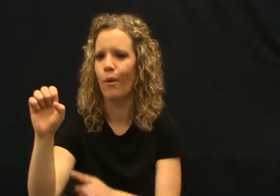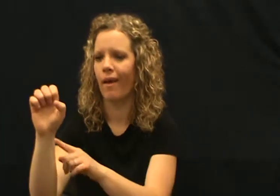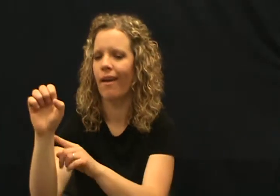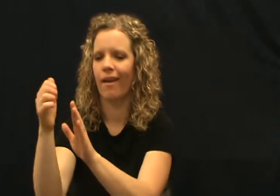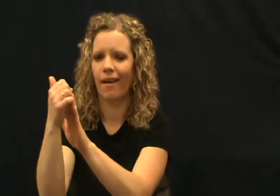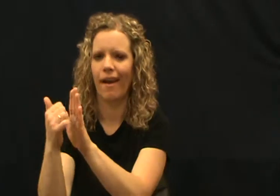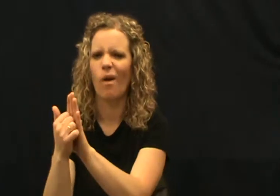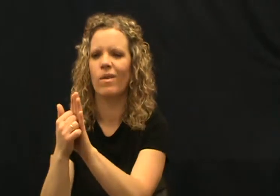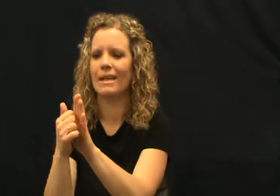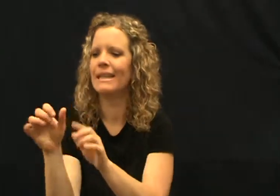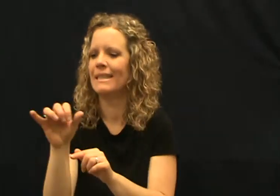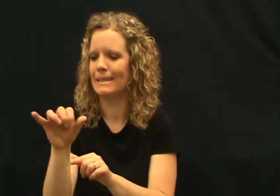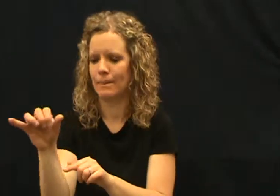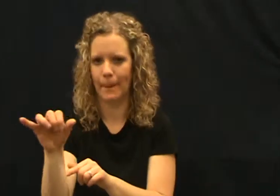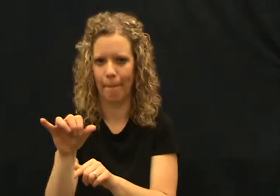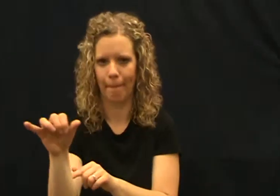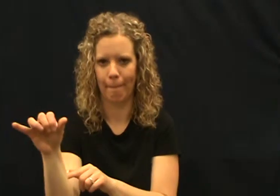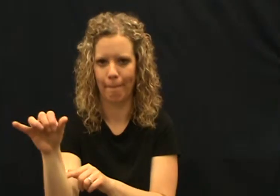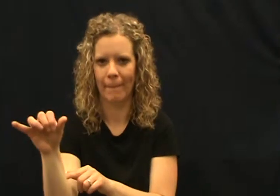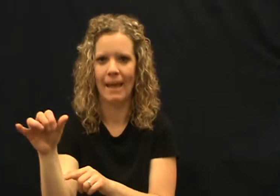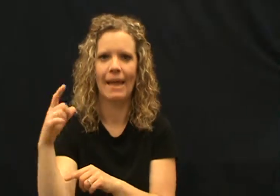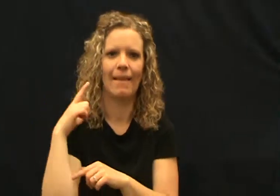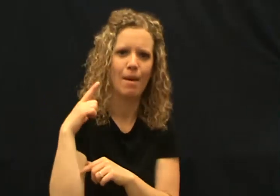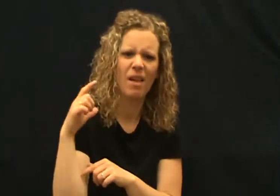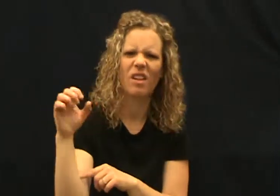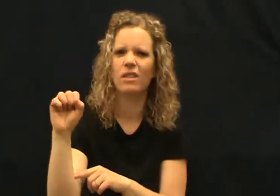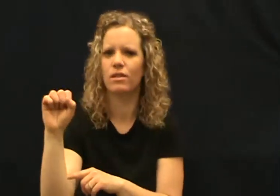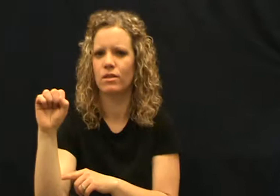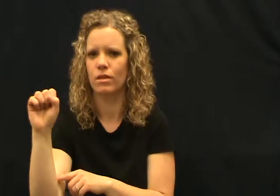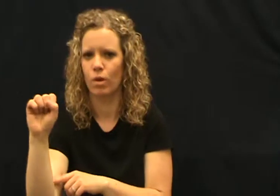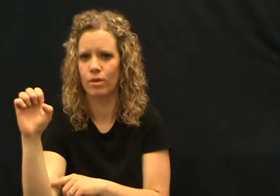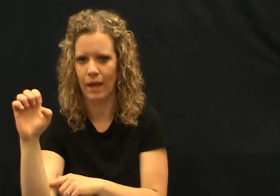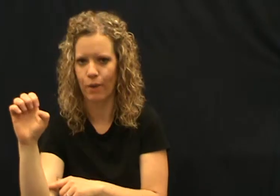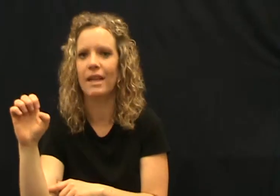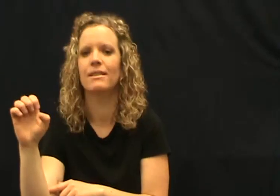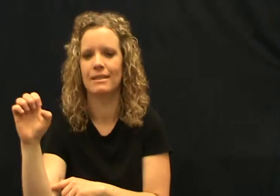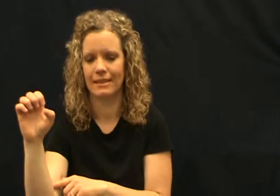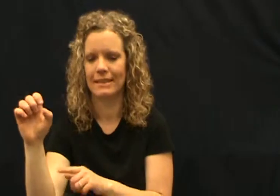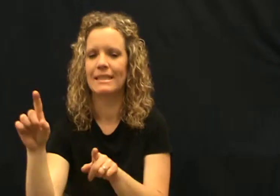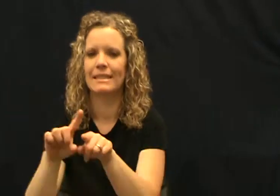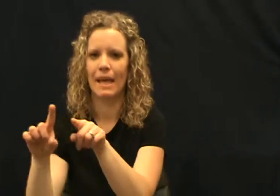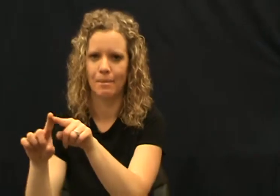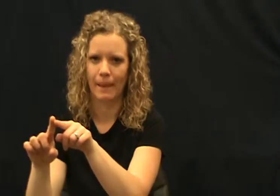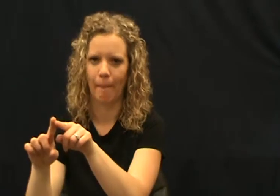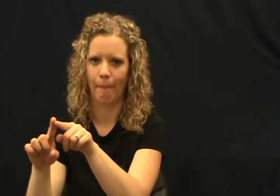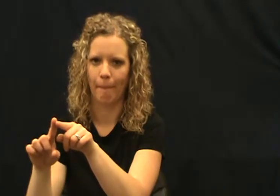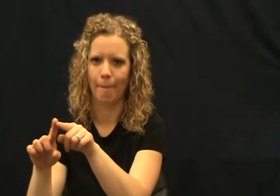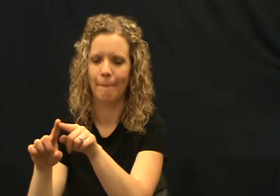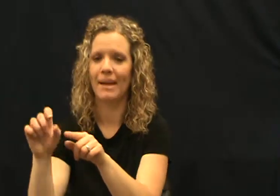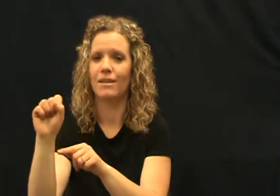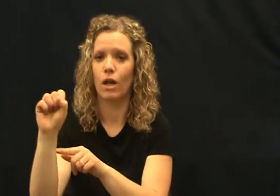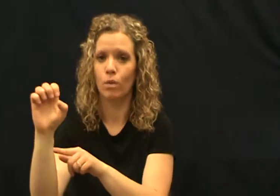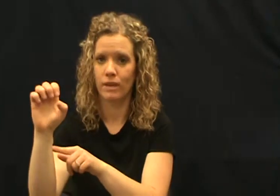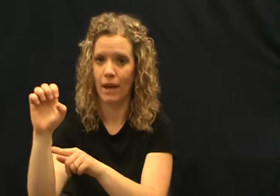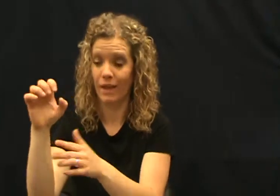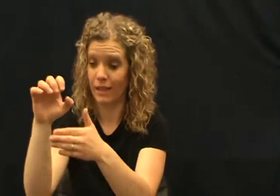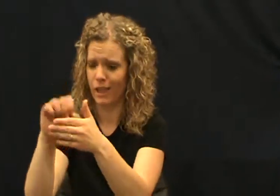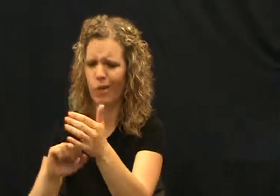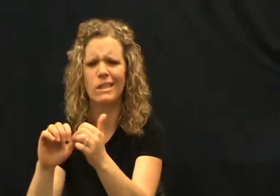because it too is on the right-hand side of the accounting equation. You decrease stockholders' equity on the left-hand side of a T